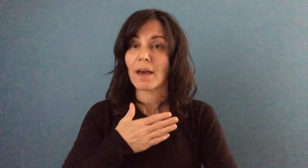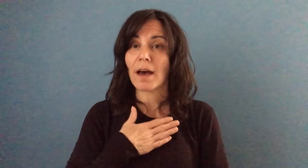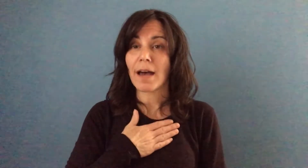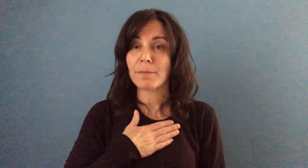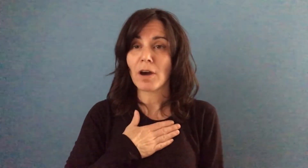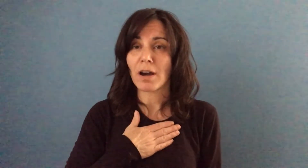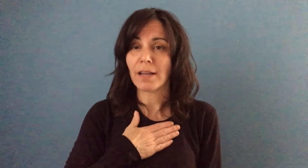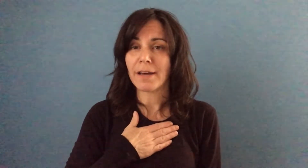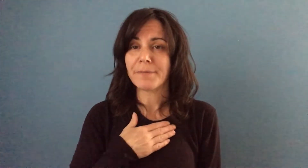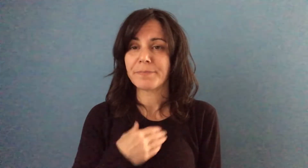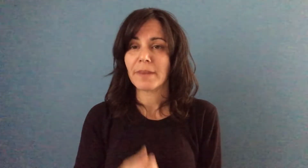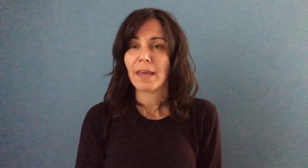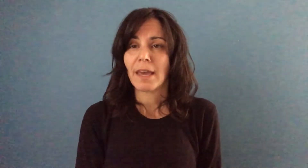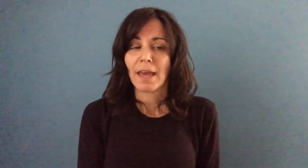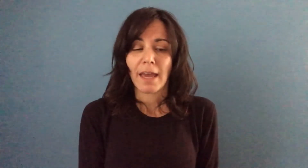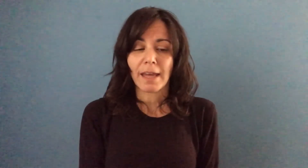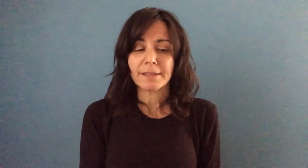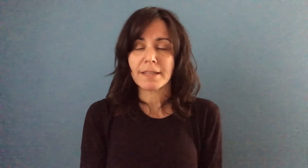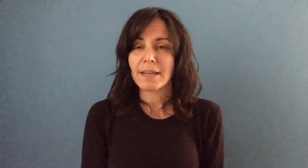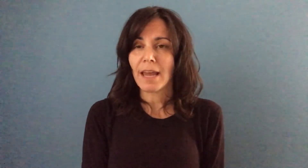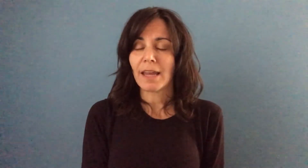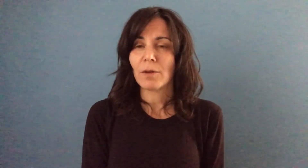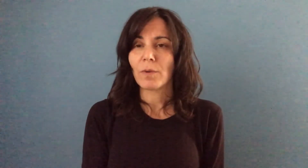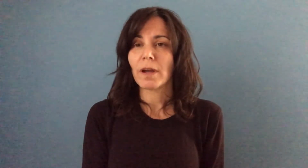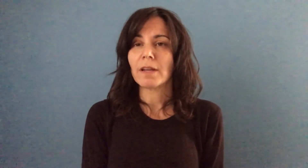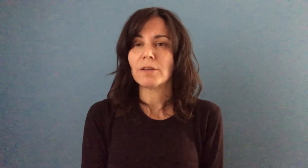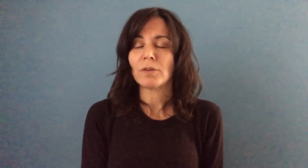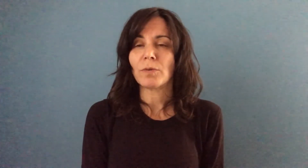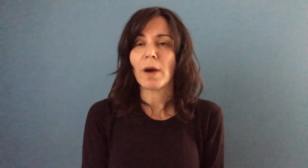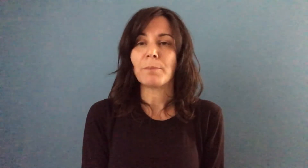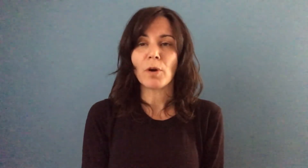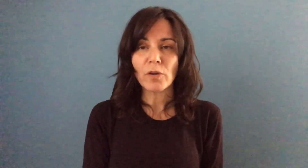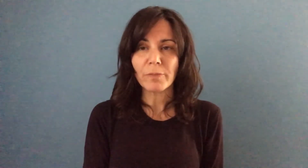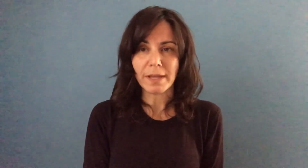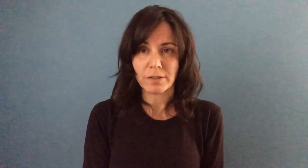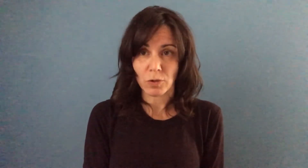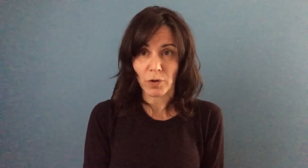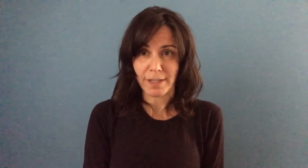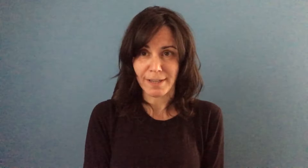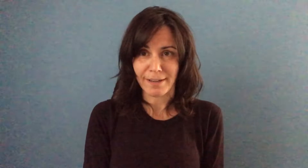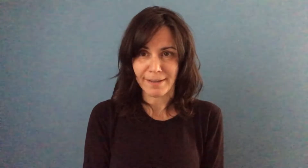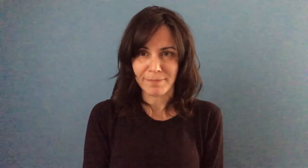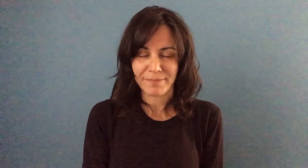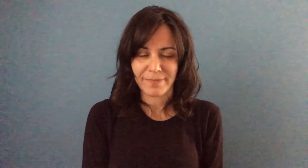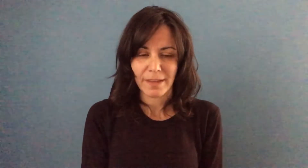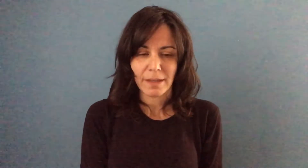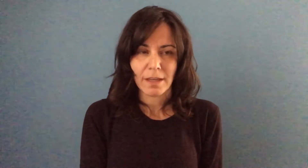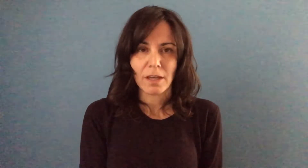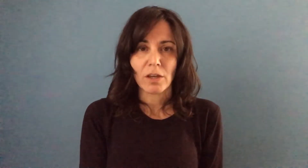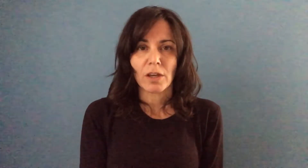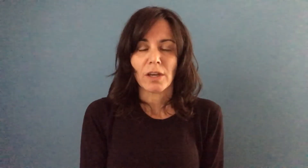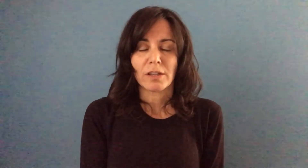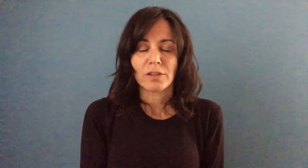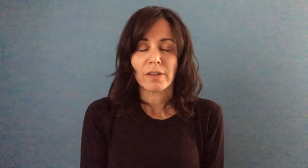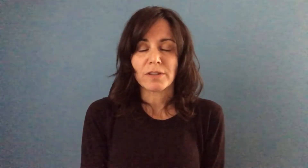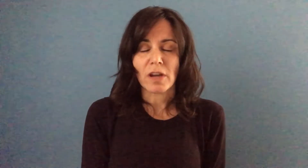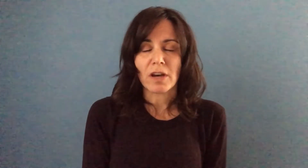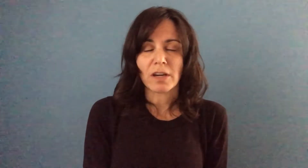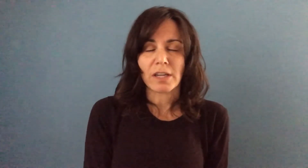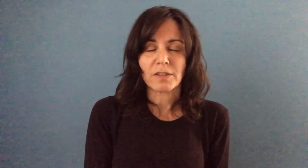I'm Karla, and today we're going to do a movement story time to the song. It's